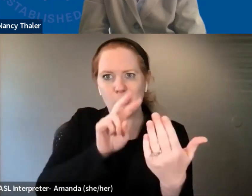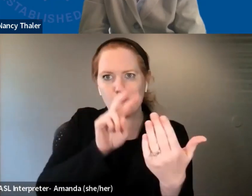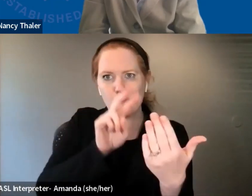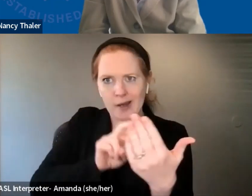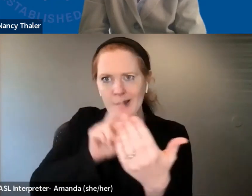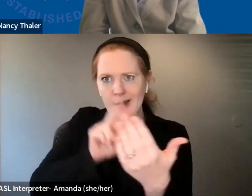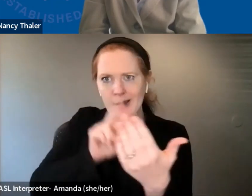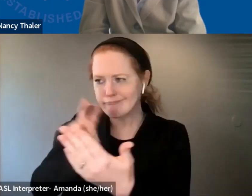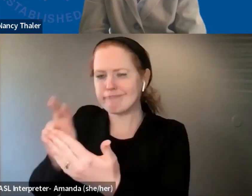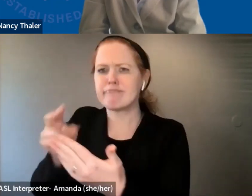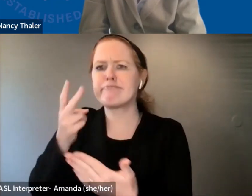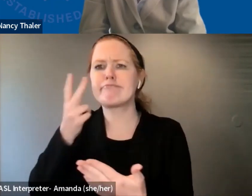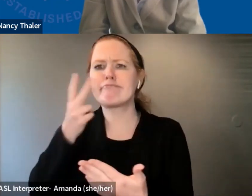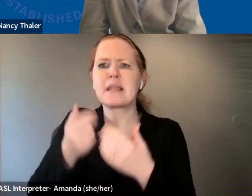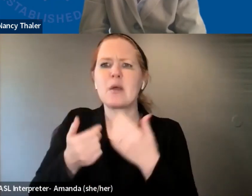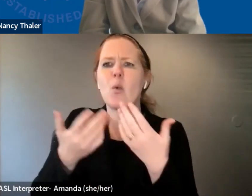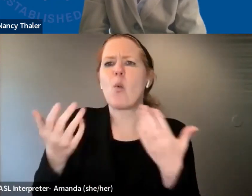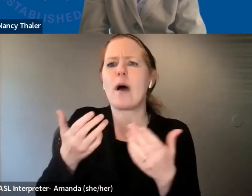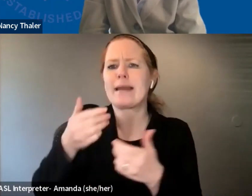unique state offers.